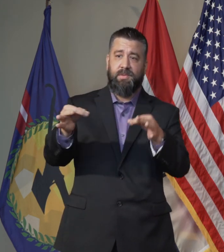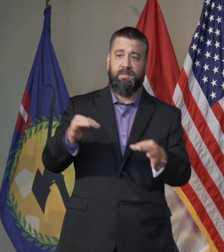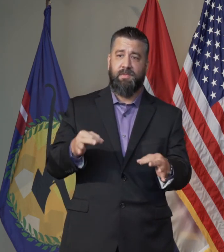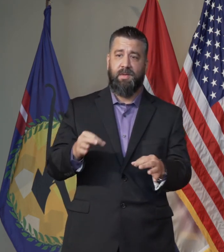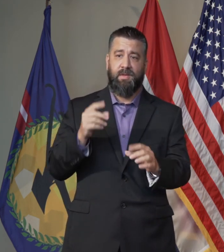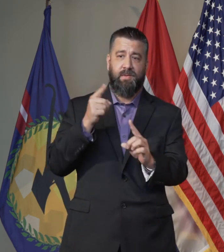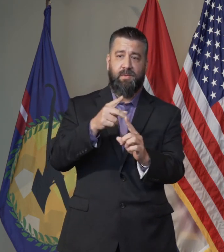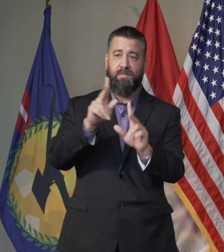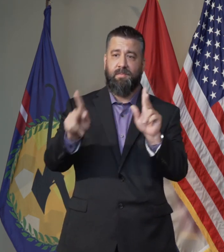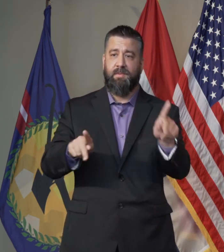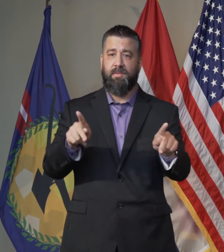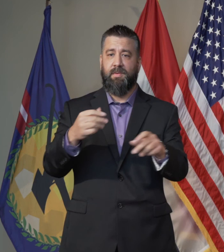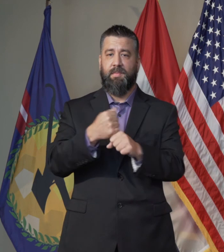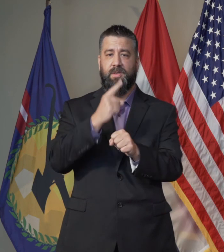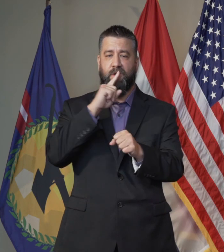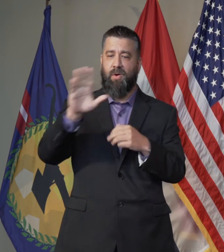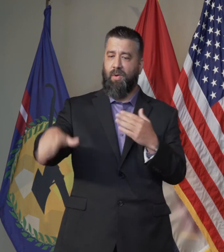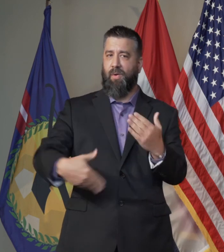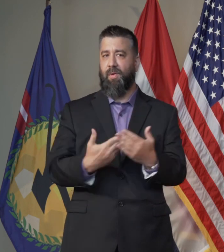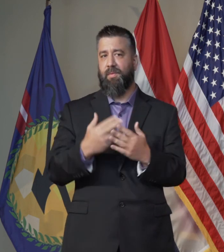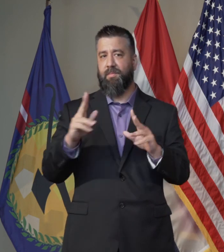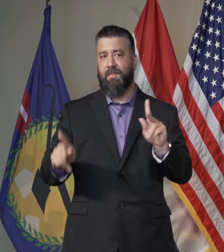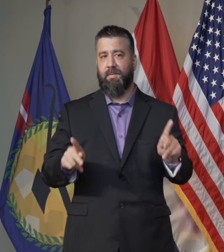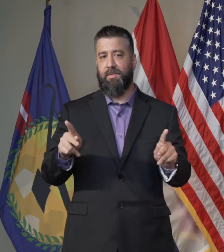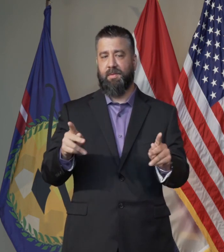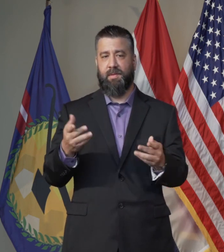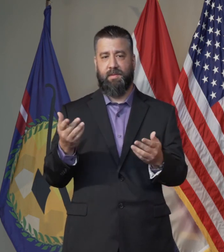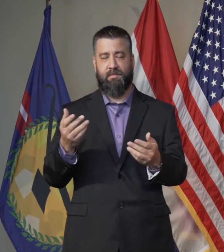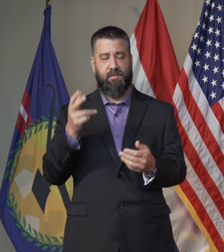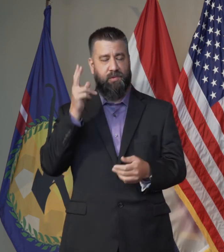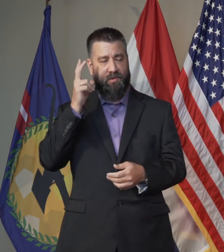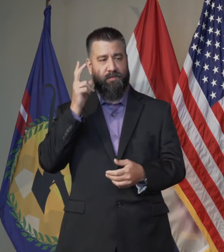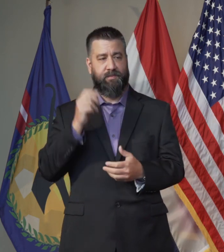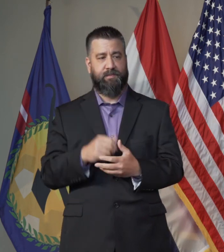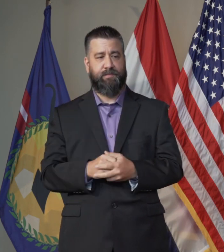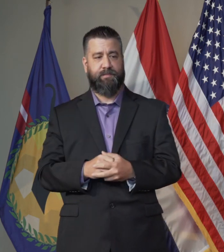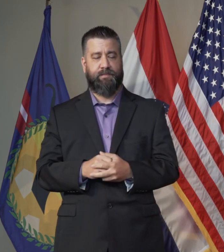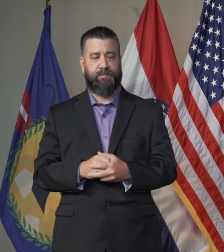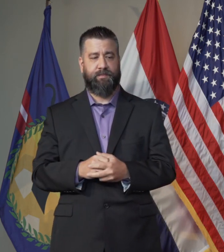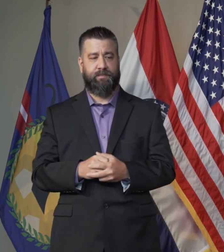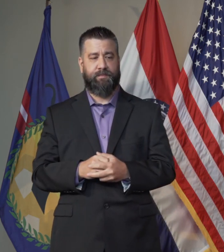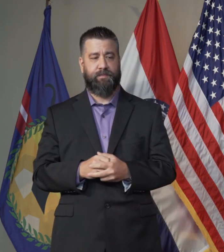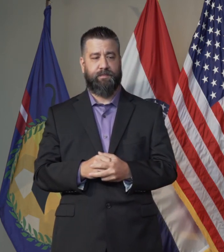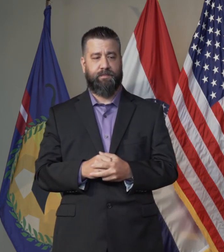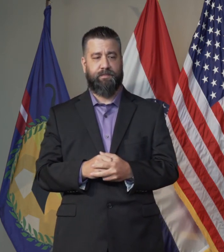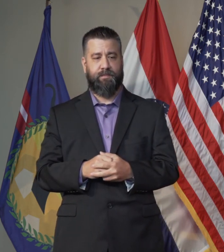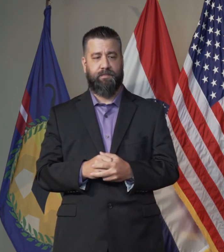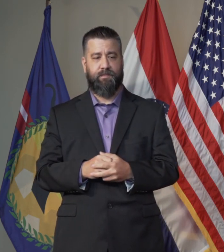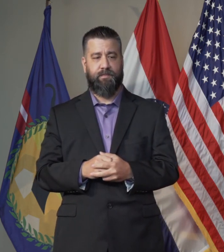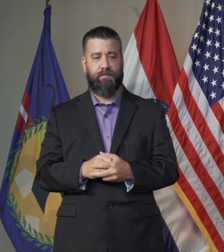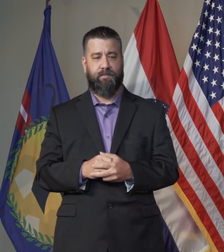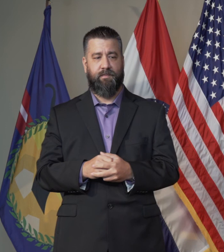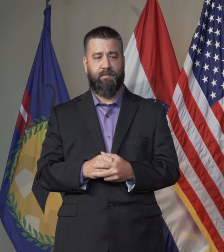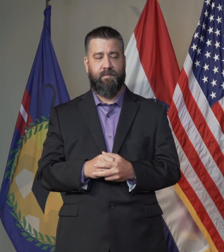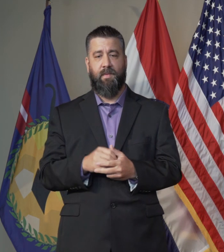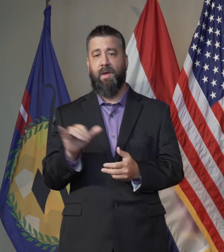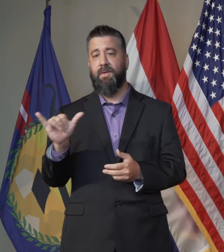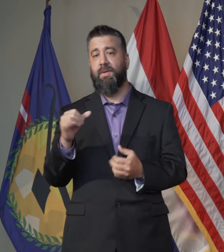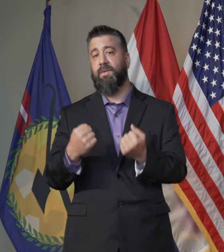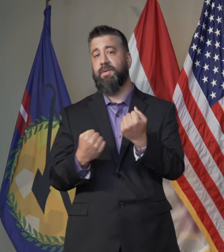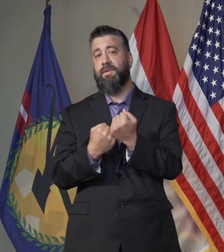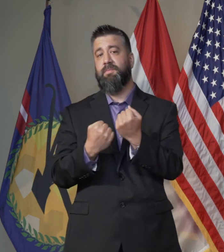that the opponents were heard, that the opponents of masking were heard, that the supporters of these bills to